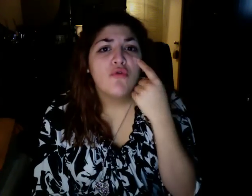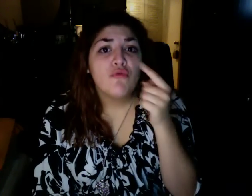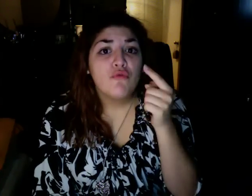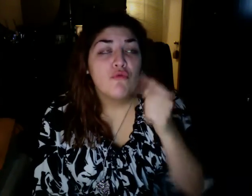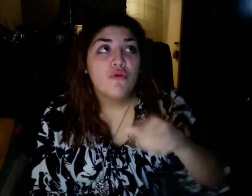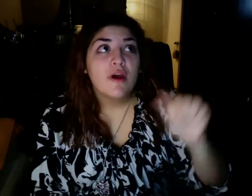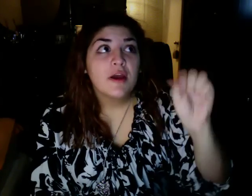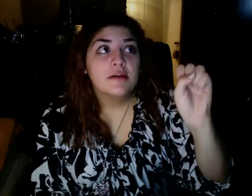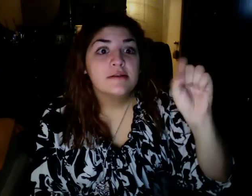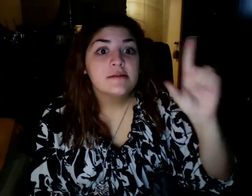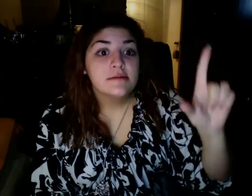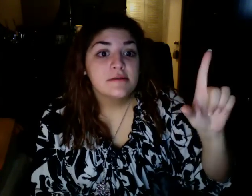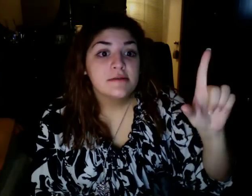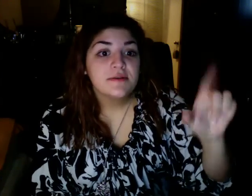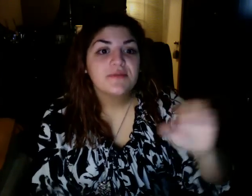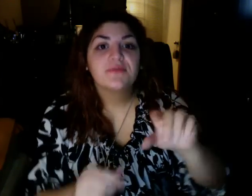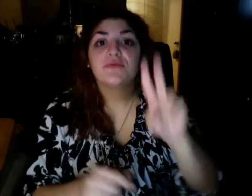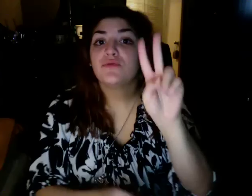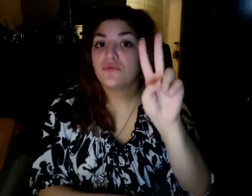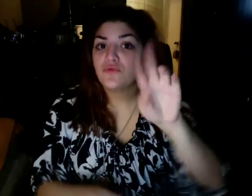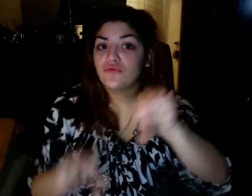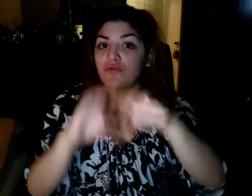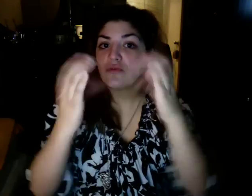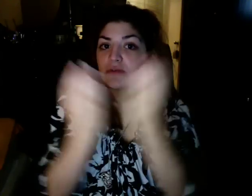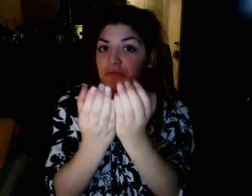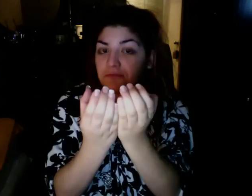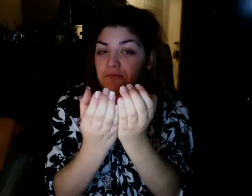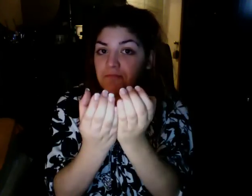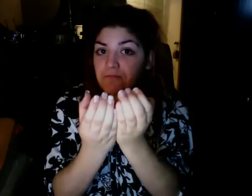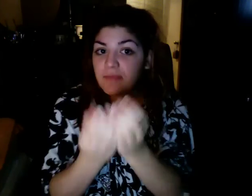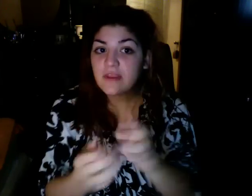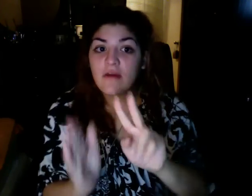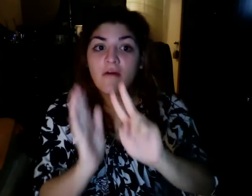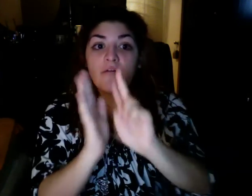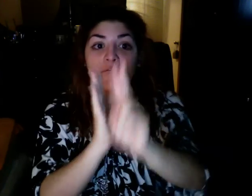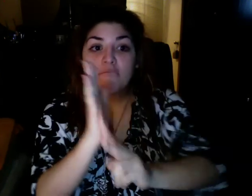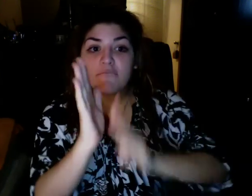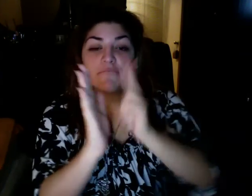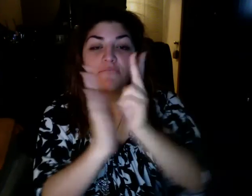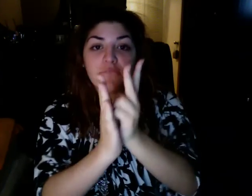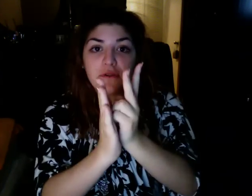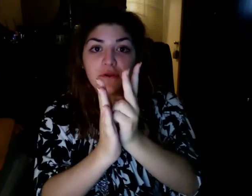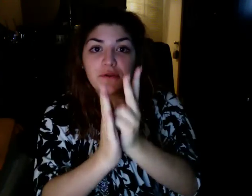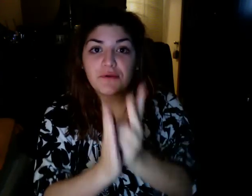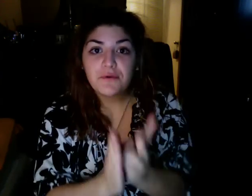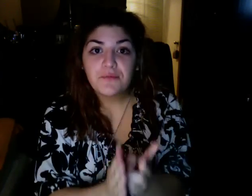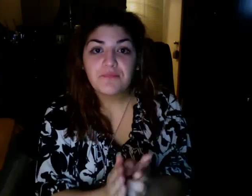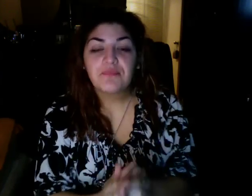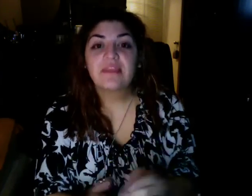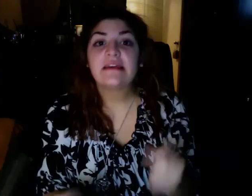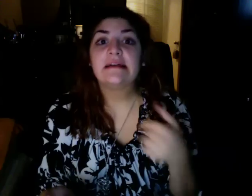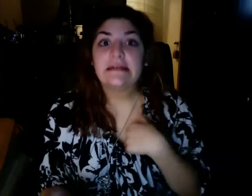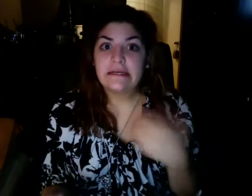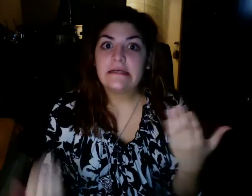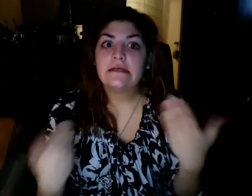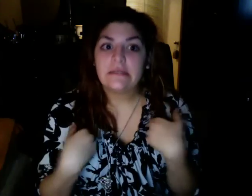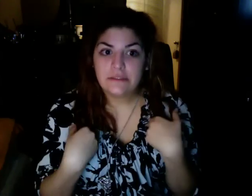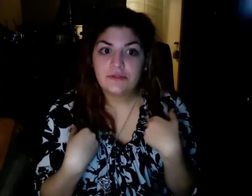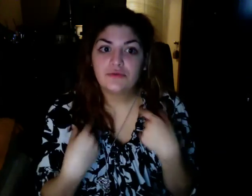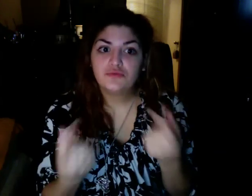tactics hadn't. The healthcare industry spent over $100 million to defeat Hillary's healthcare plan, and